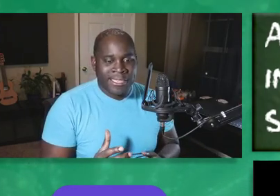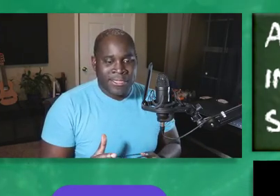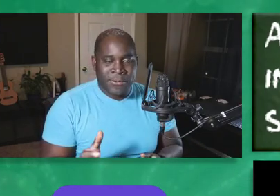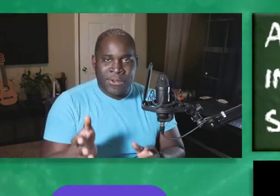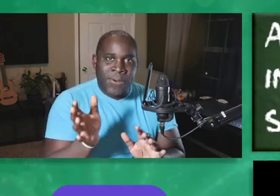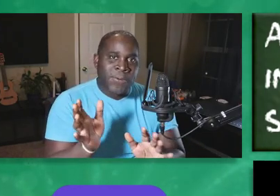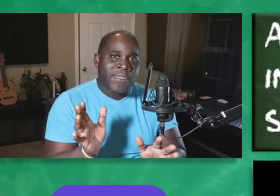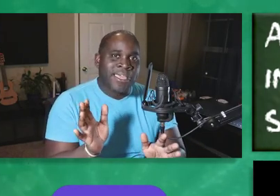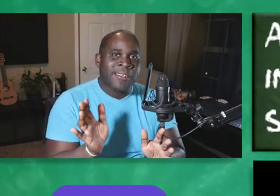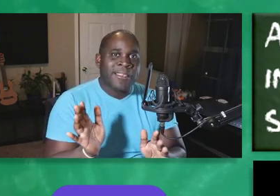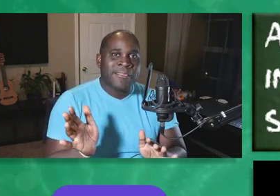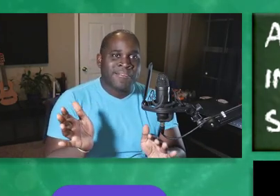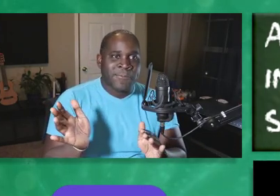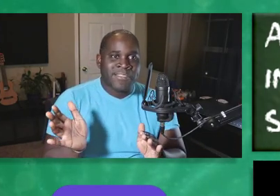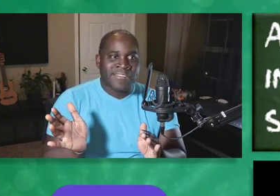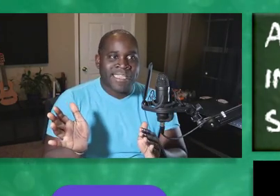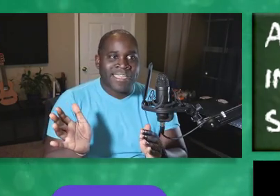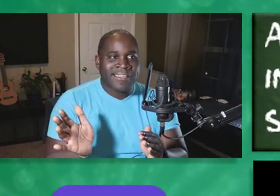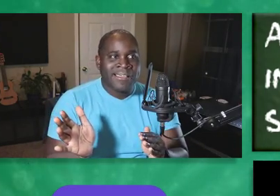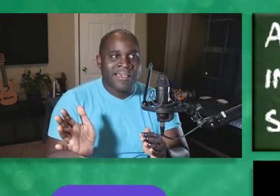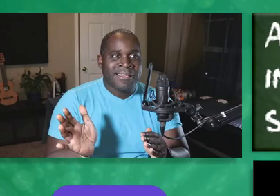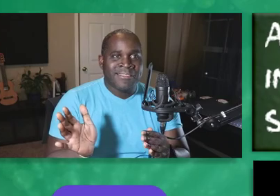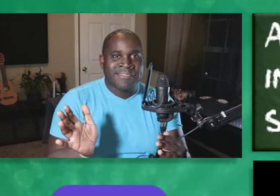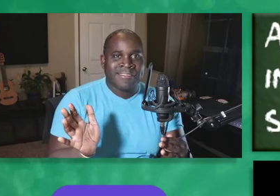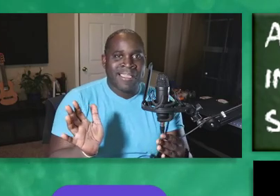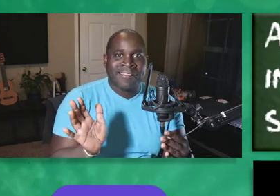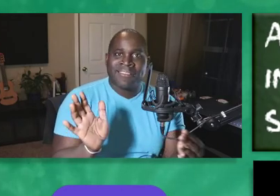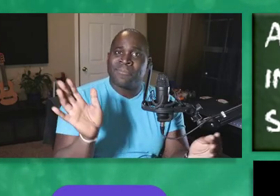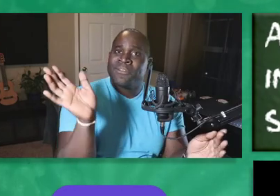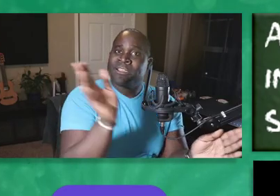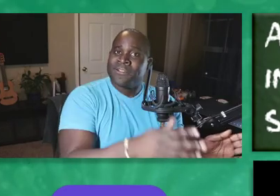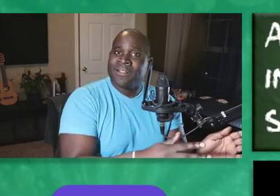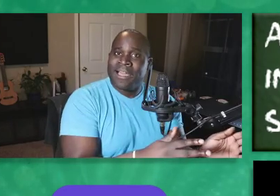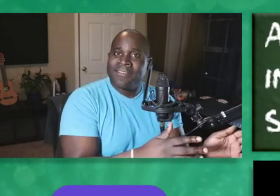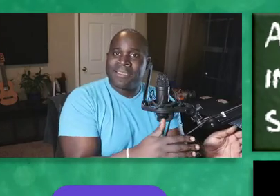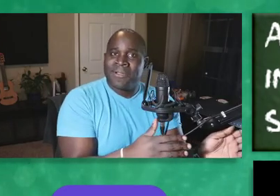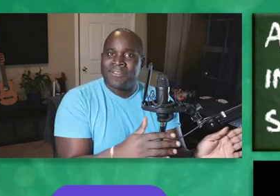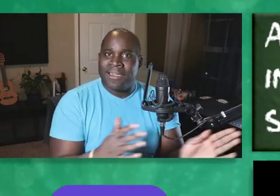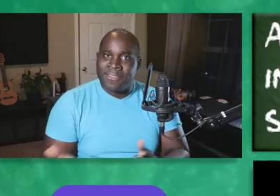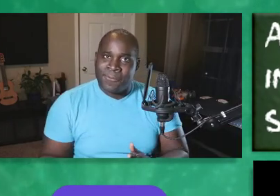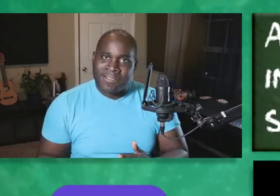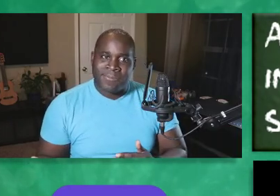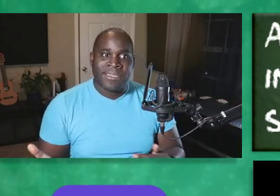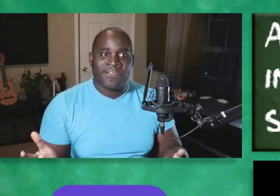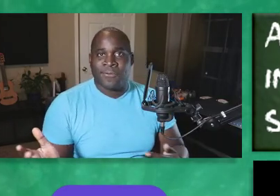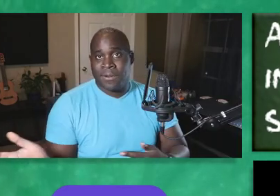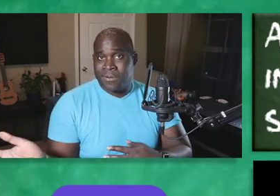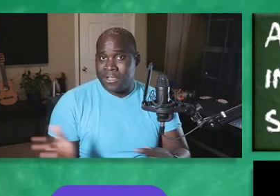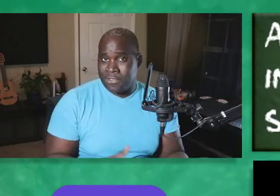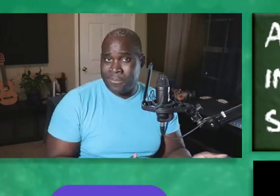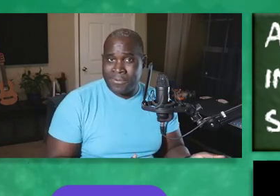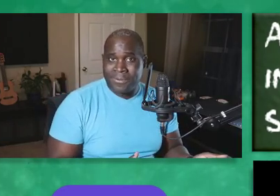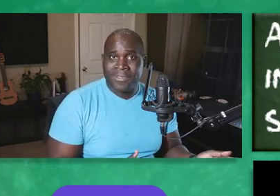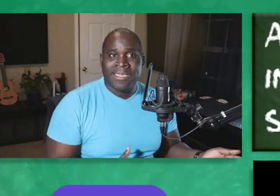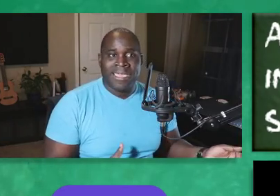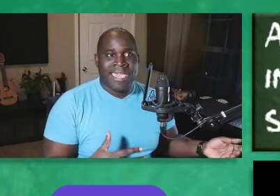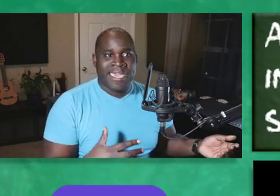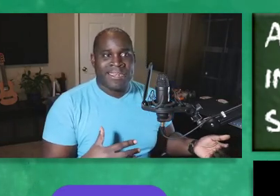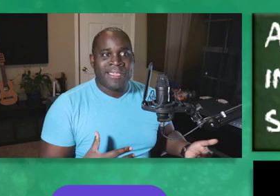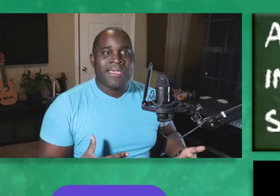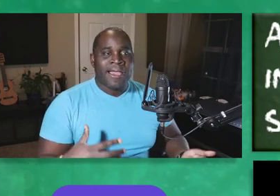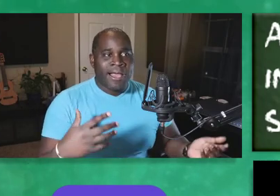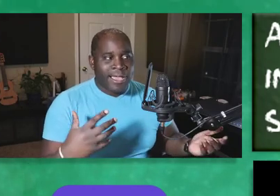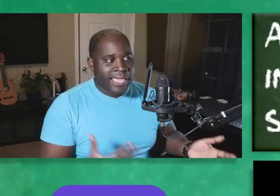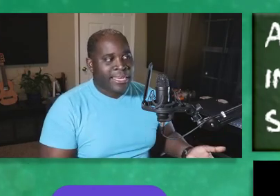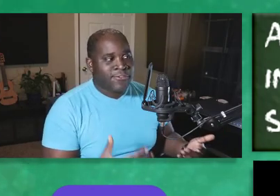when you know that someone said signs in a particular class compared to other ones because they're in a particular mood.